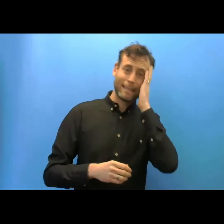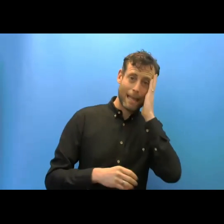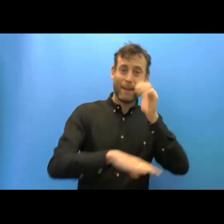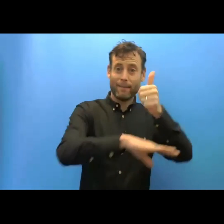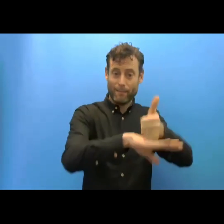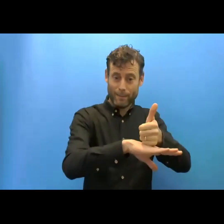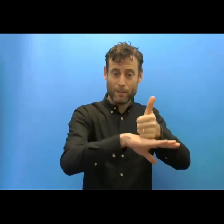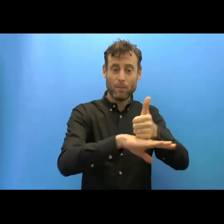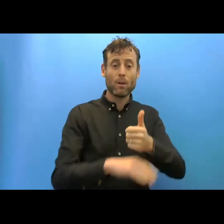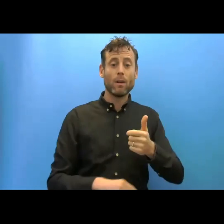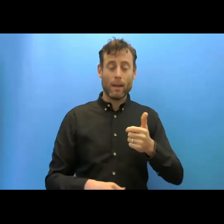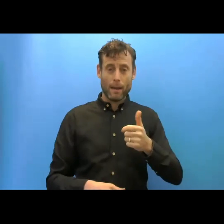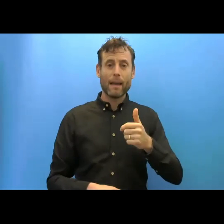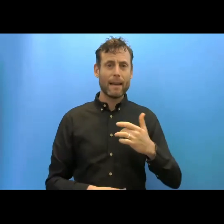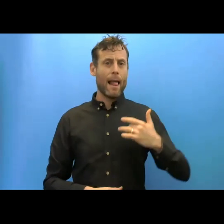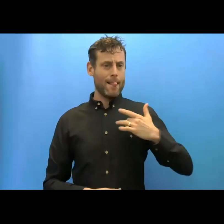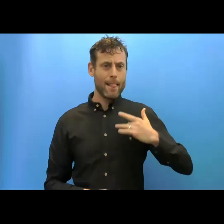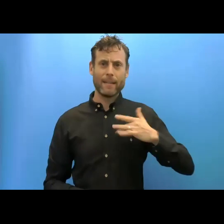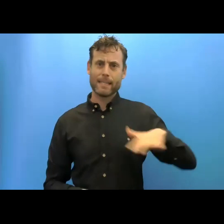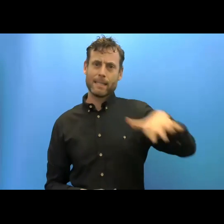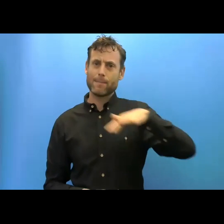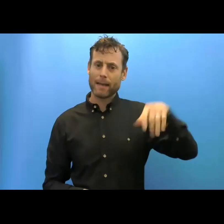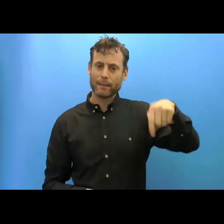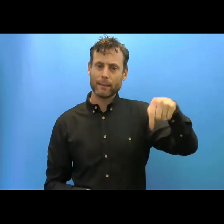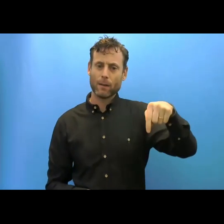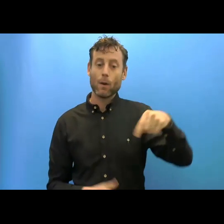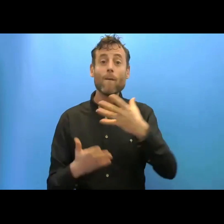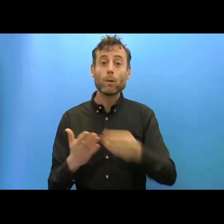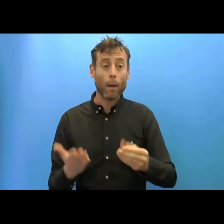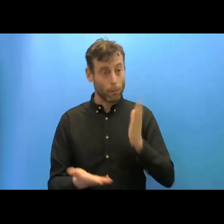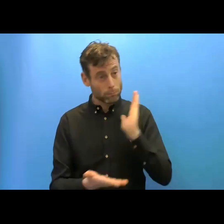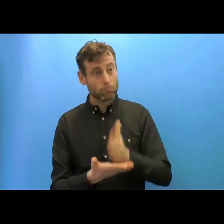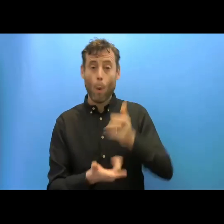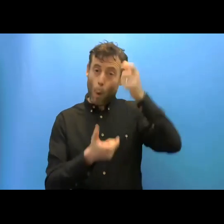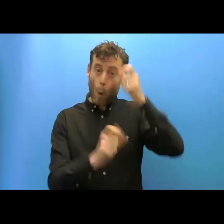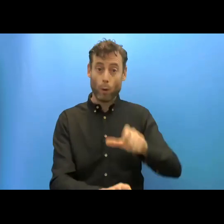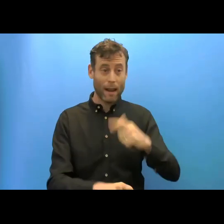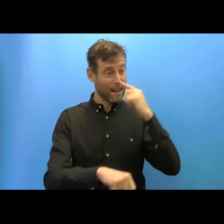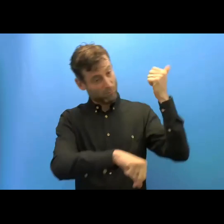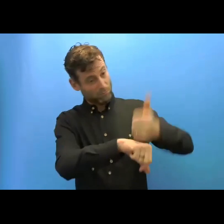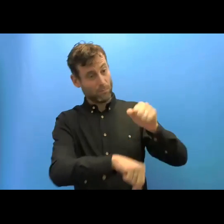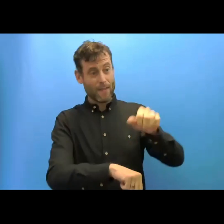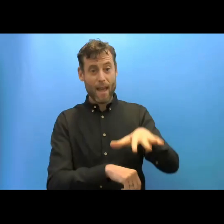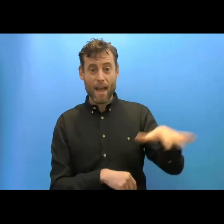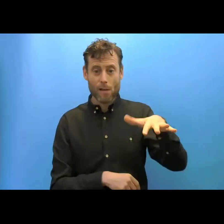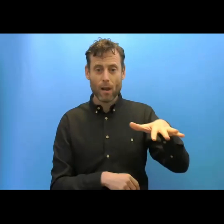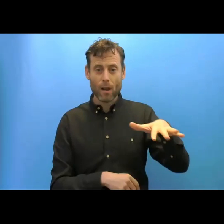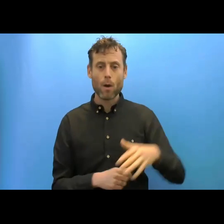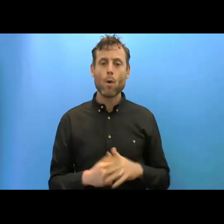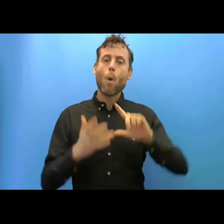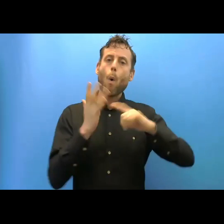situated in a living life space, such as a hotel, or as an installation